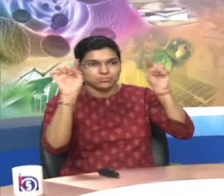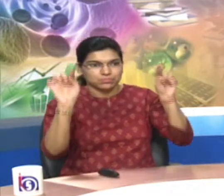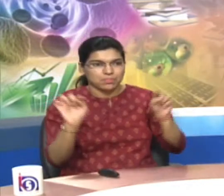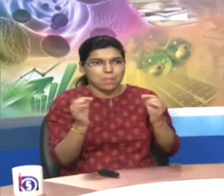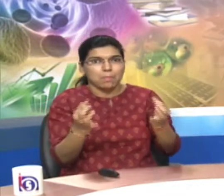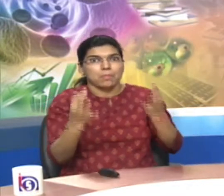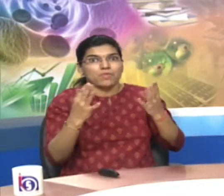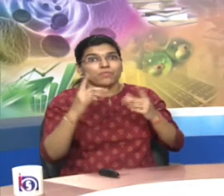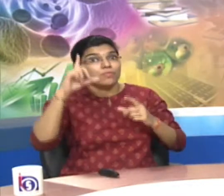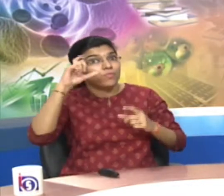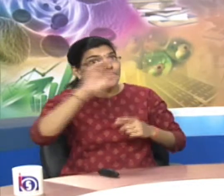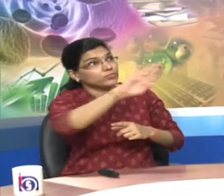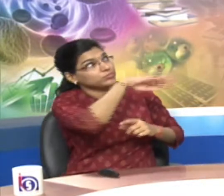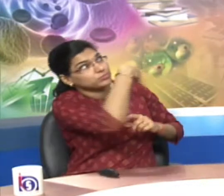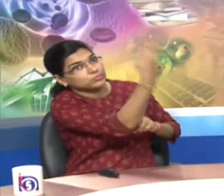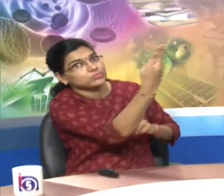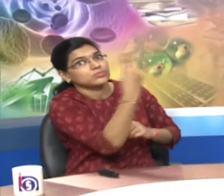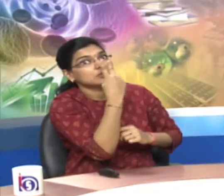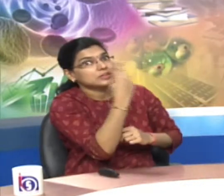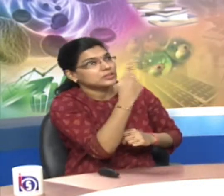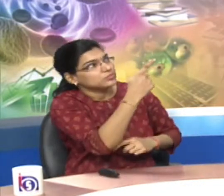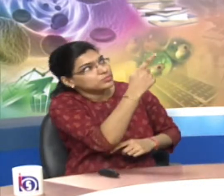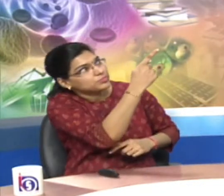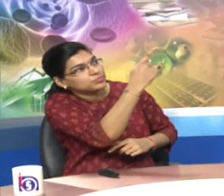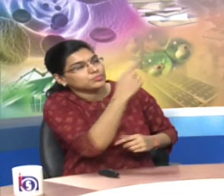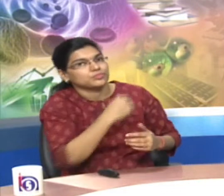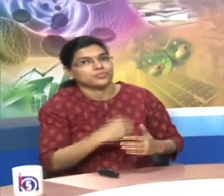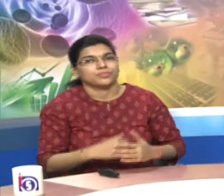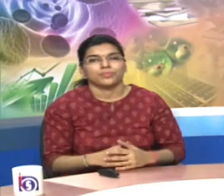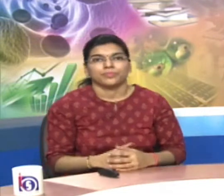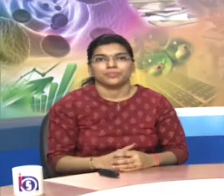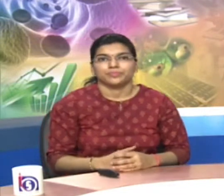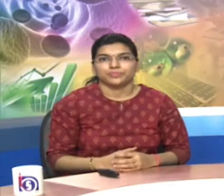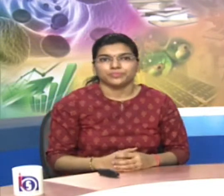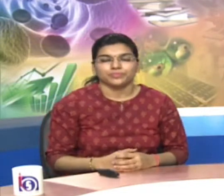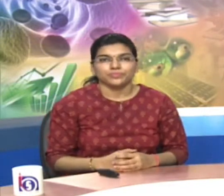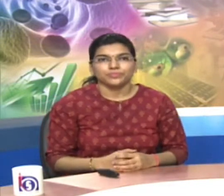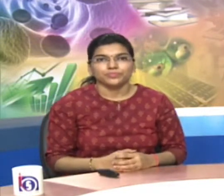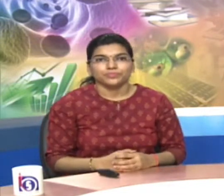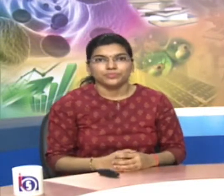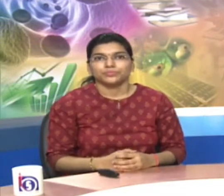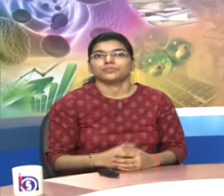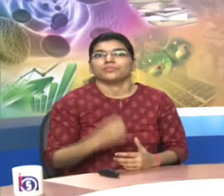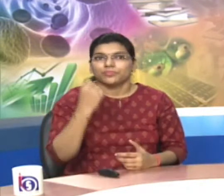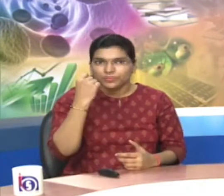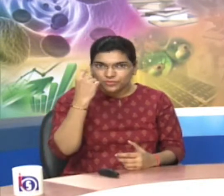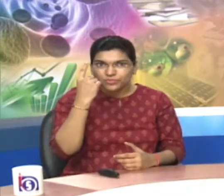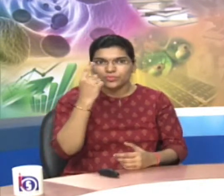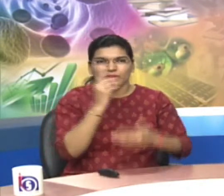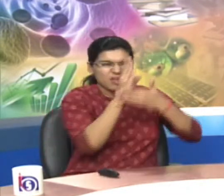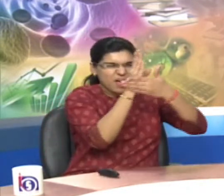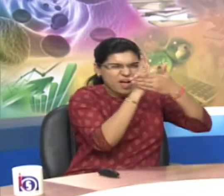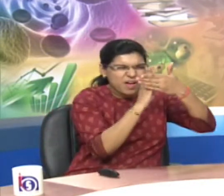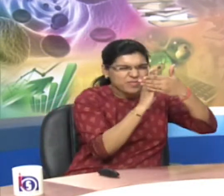make the cell bigger so that we can see the full text which is written